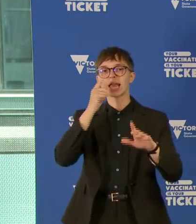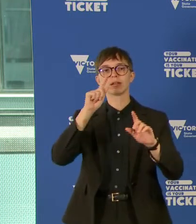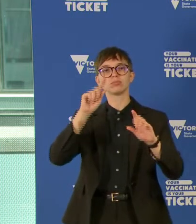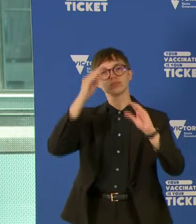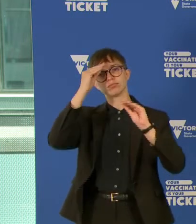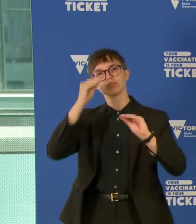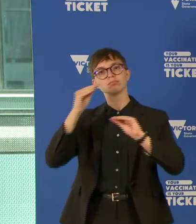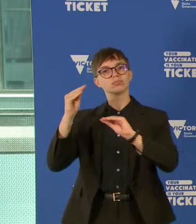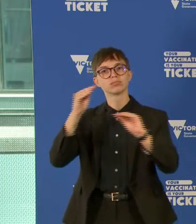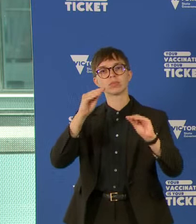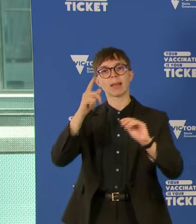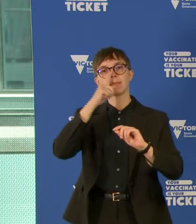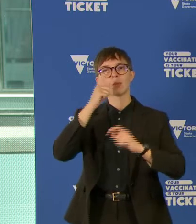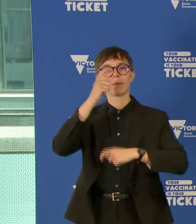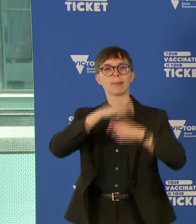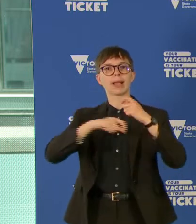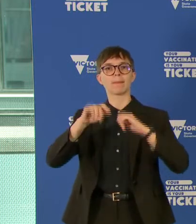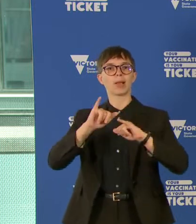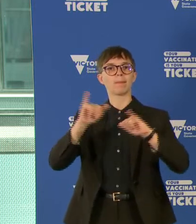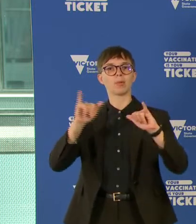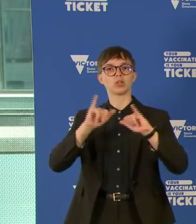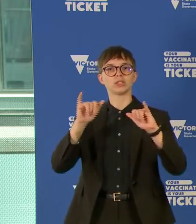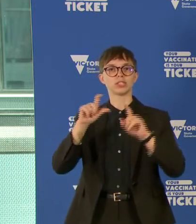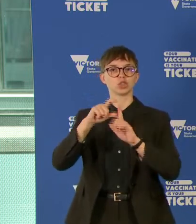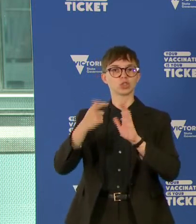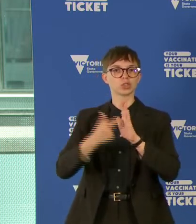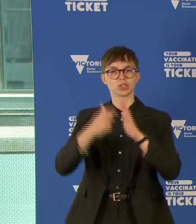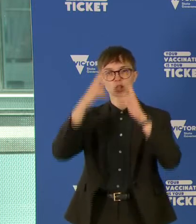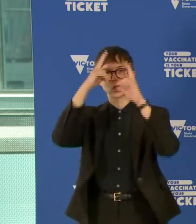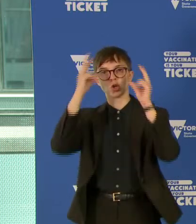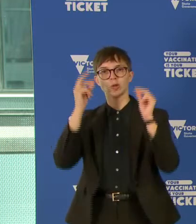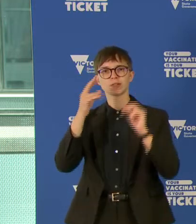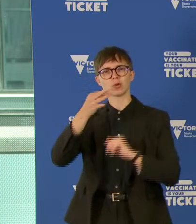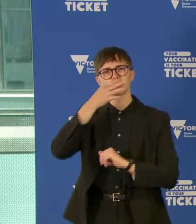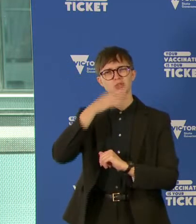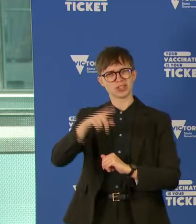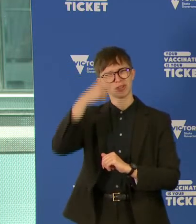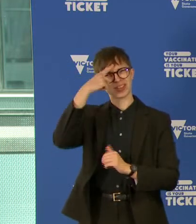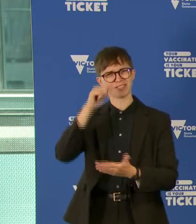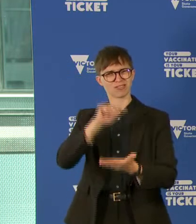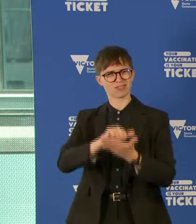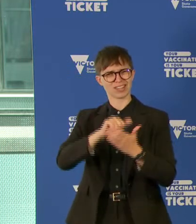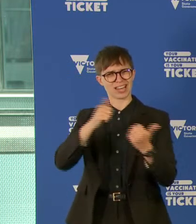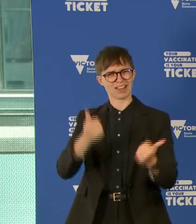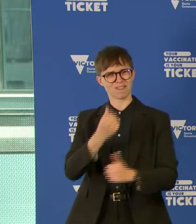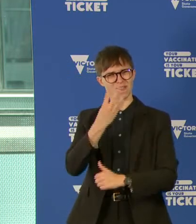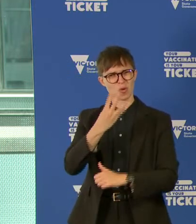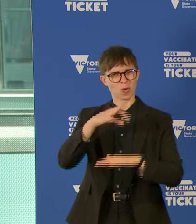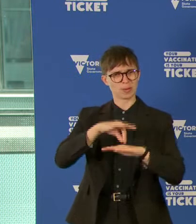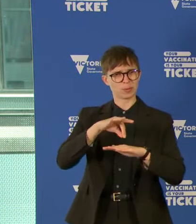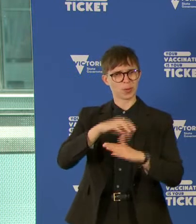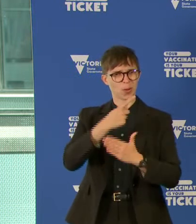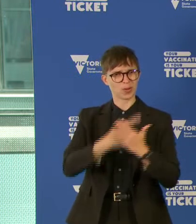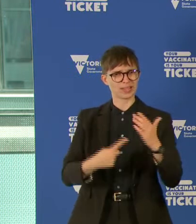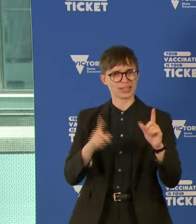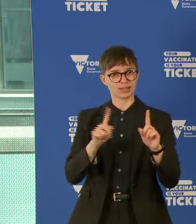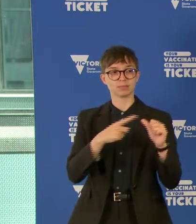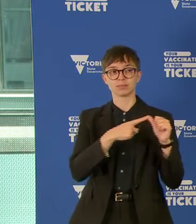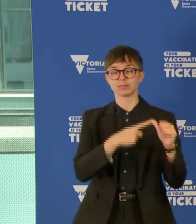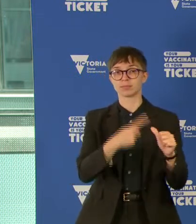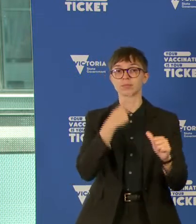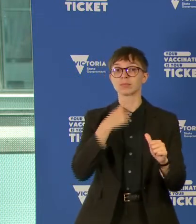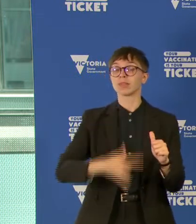Hospital's still accredited in terms of the training that it's undertaking right now, and I'm more than confident that